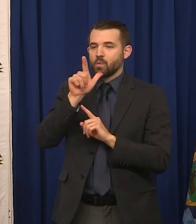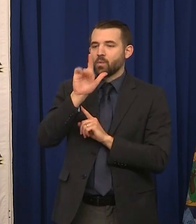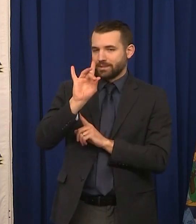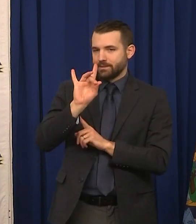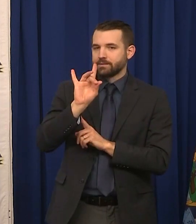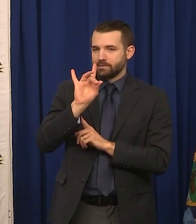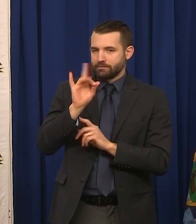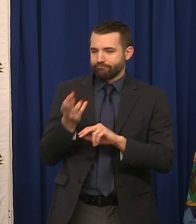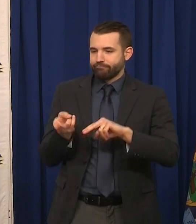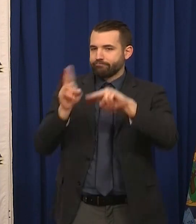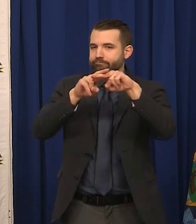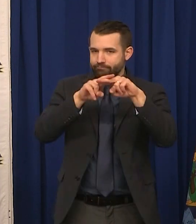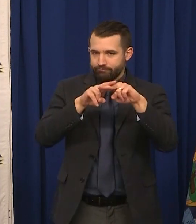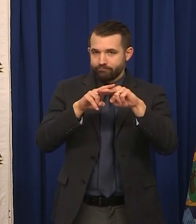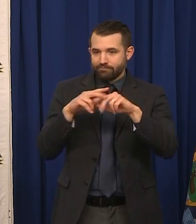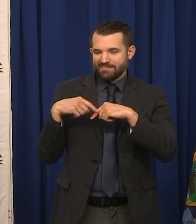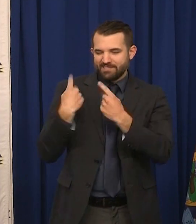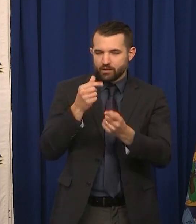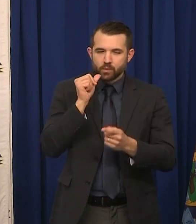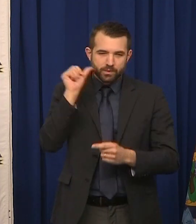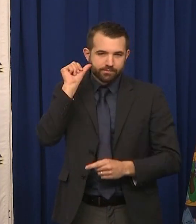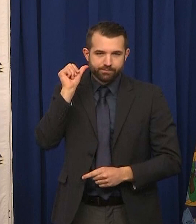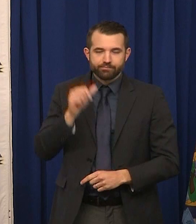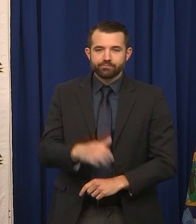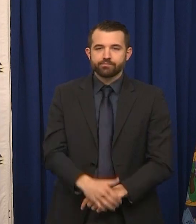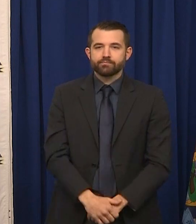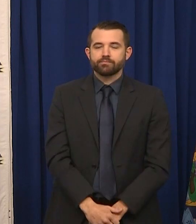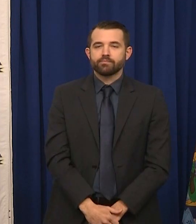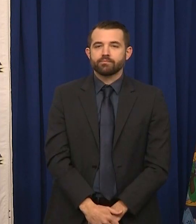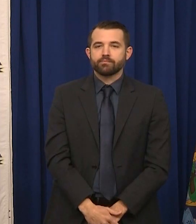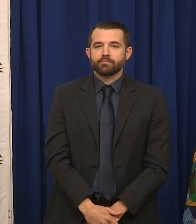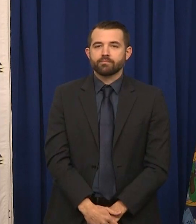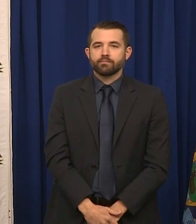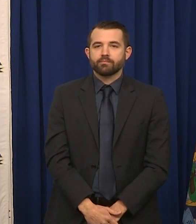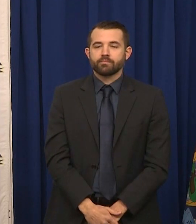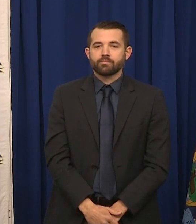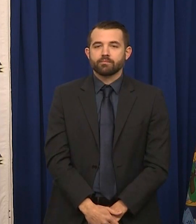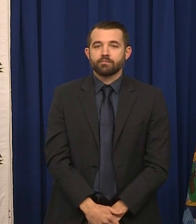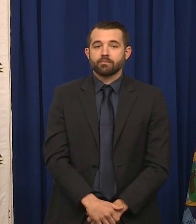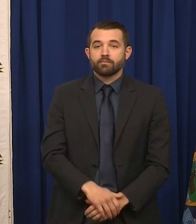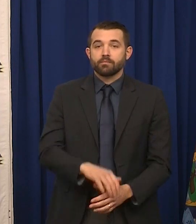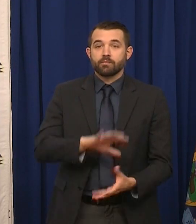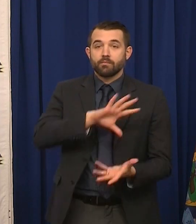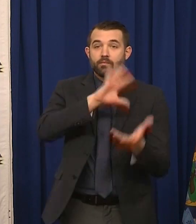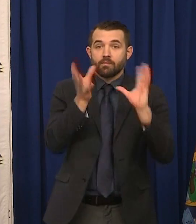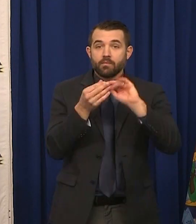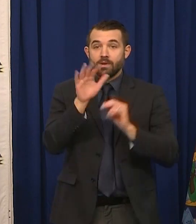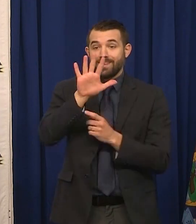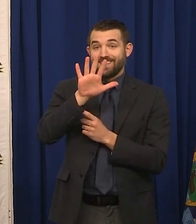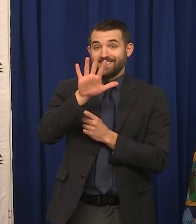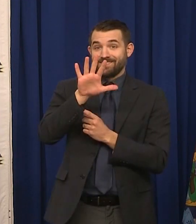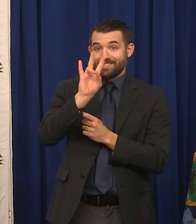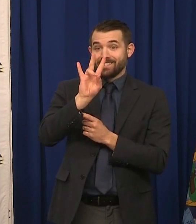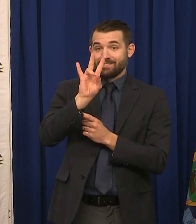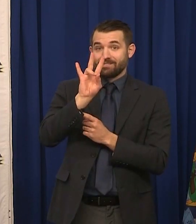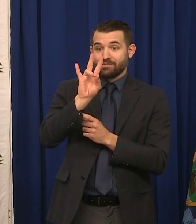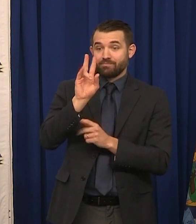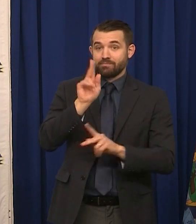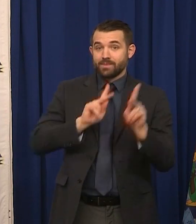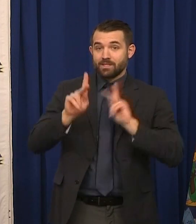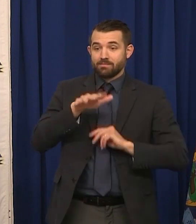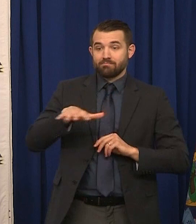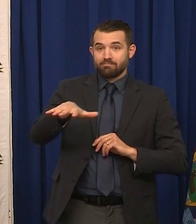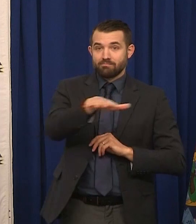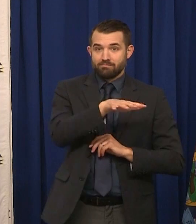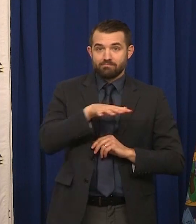yesterday. All told, there have been 57 individuals that have been hospitalized at some point